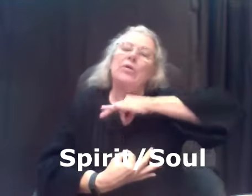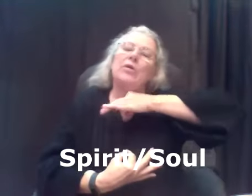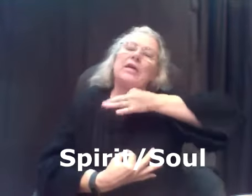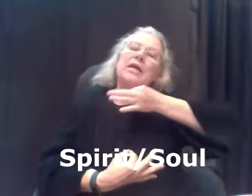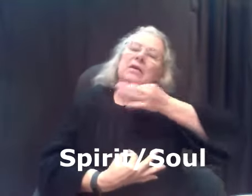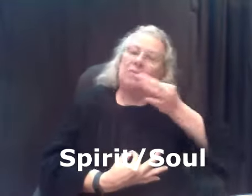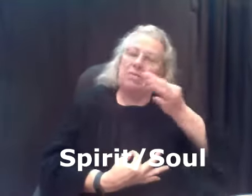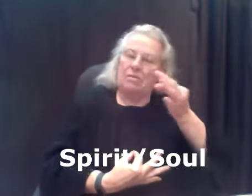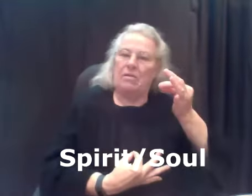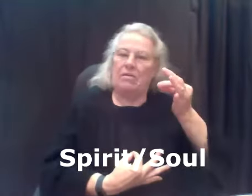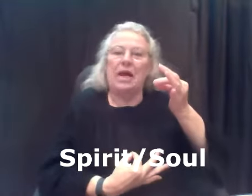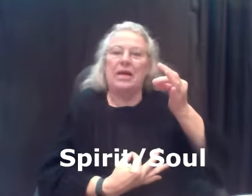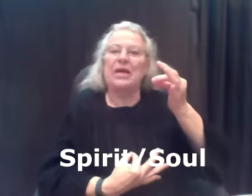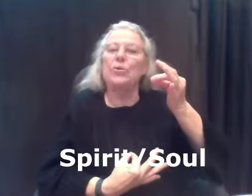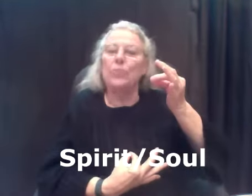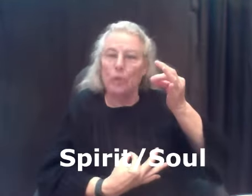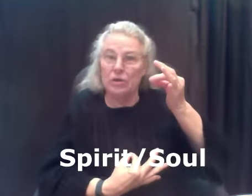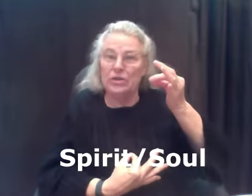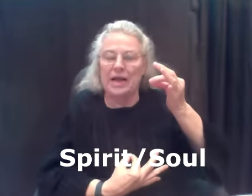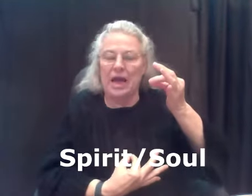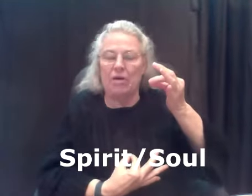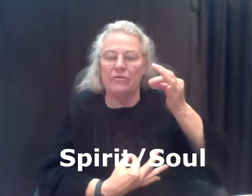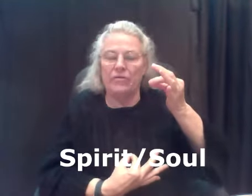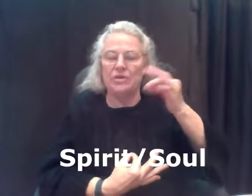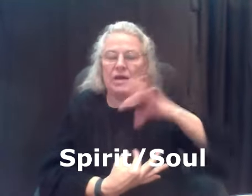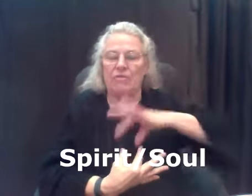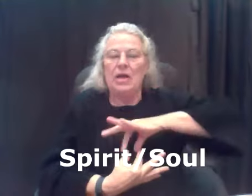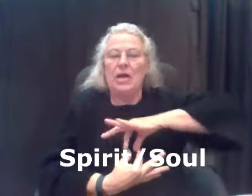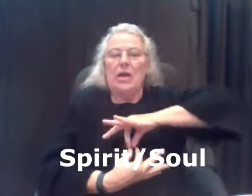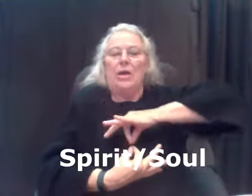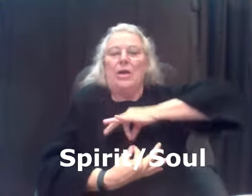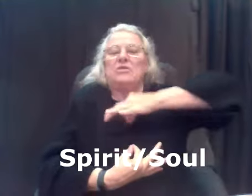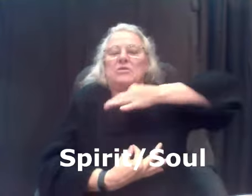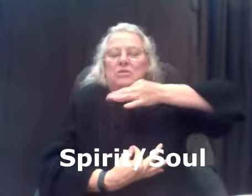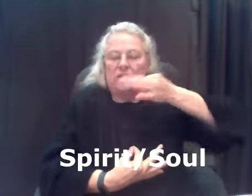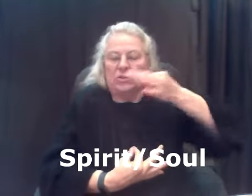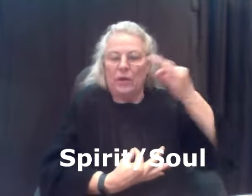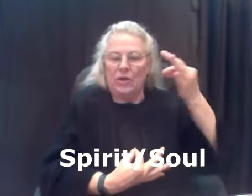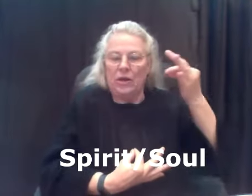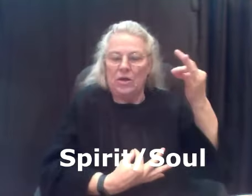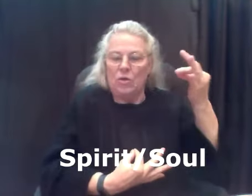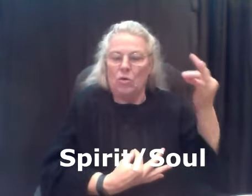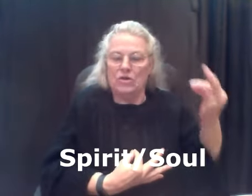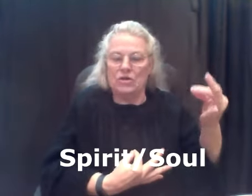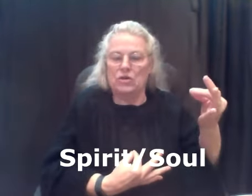pulling that inner person out of yourself. Spirit or soul.